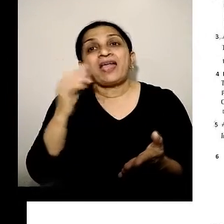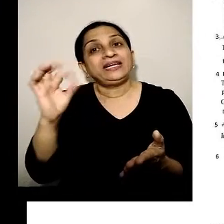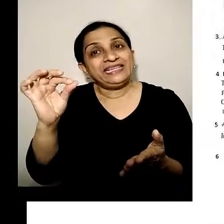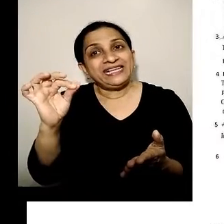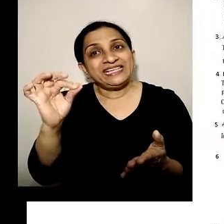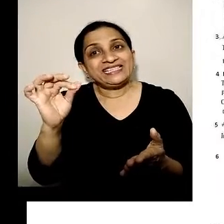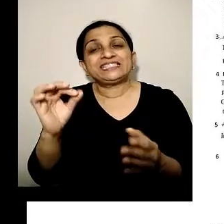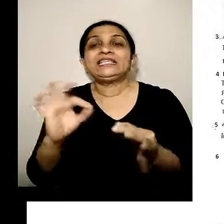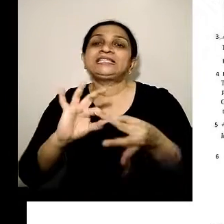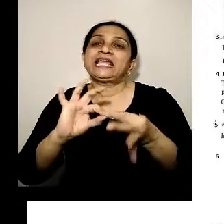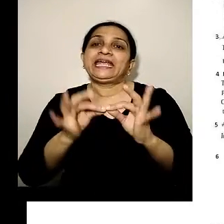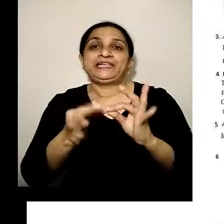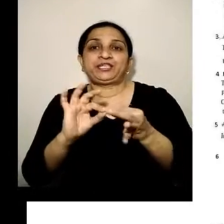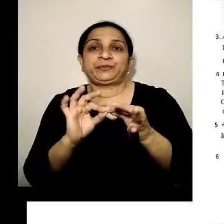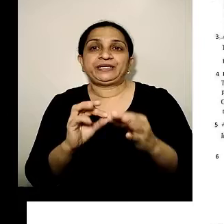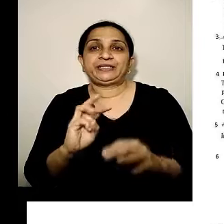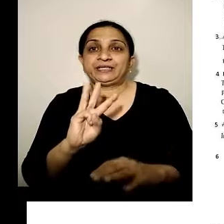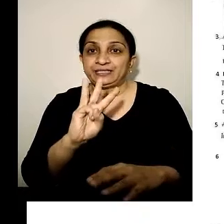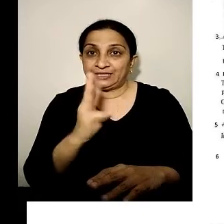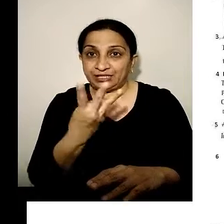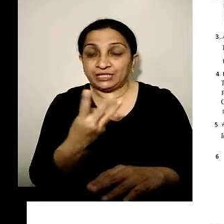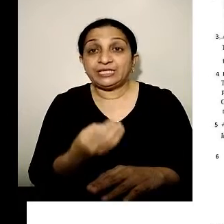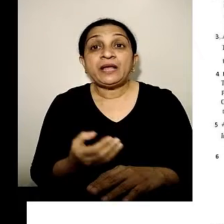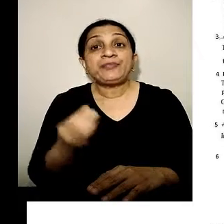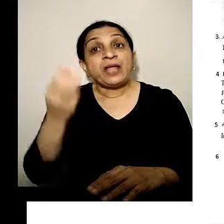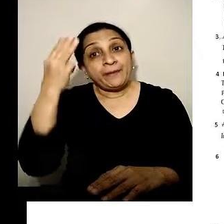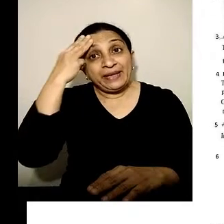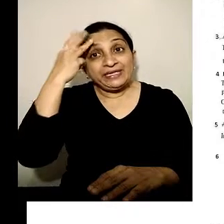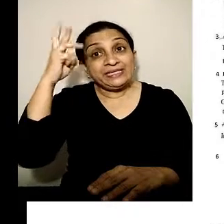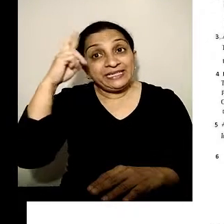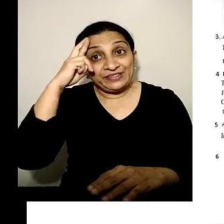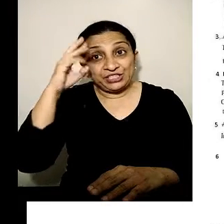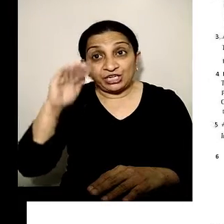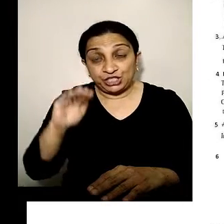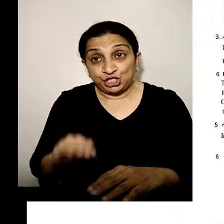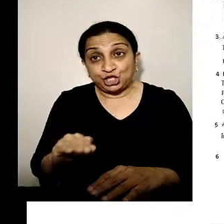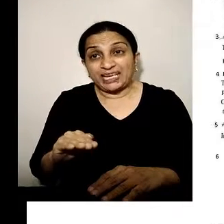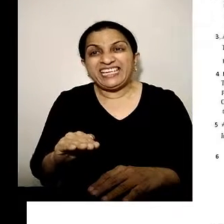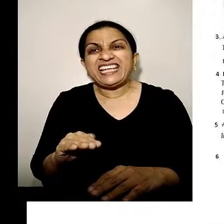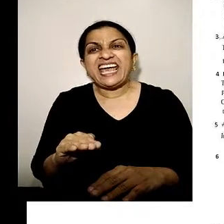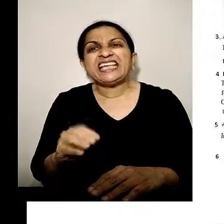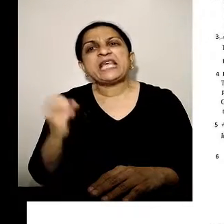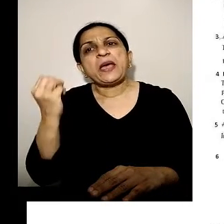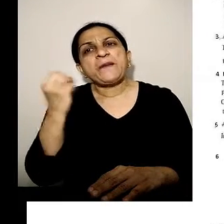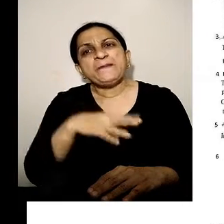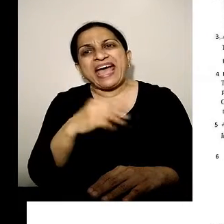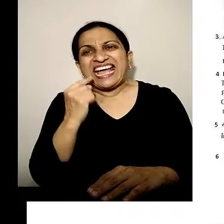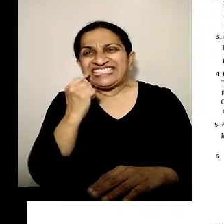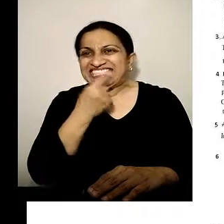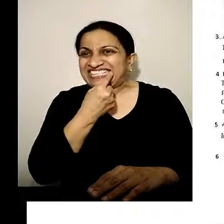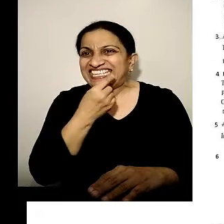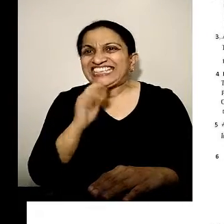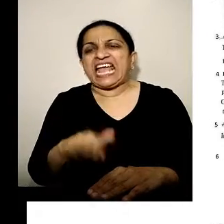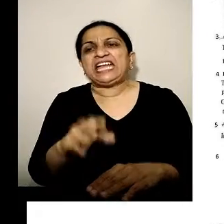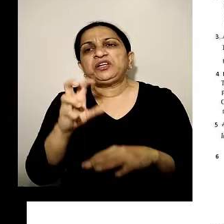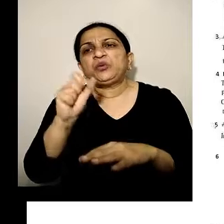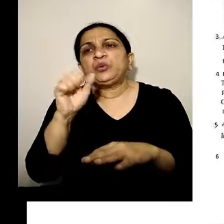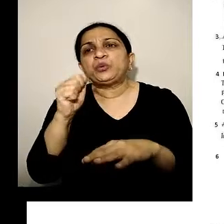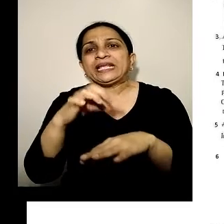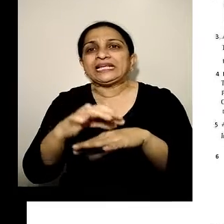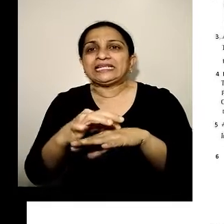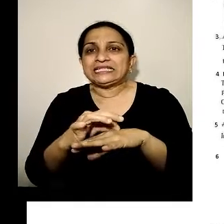the taste is interpreted. Third, mentally retarded child has bad teeth